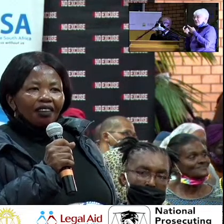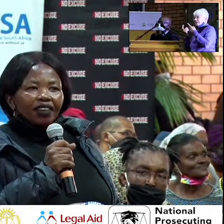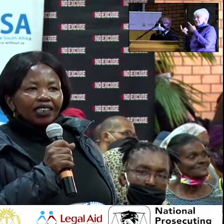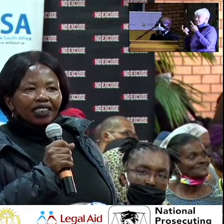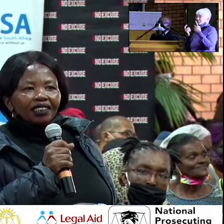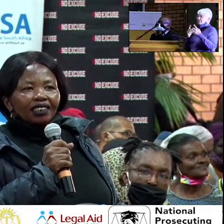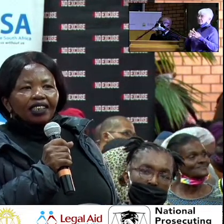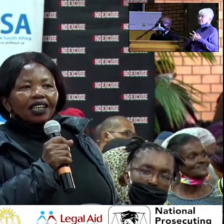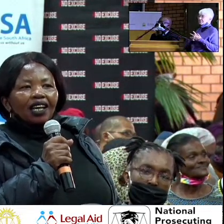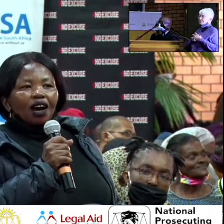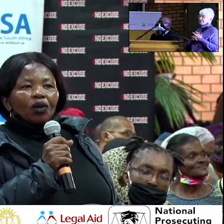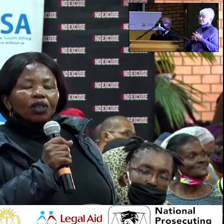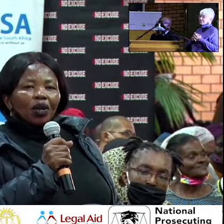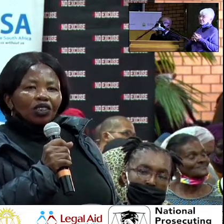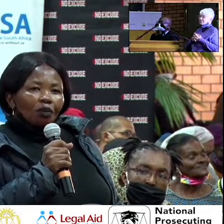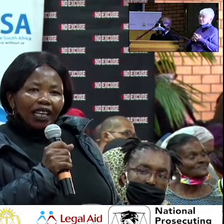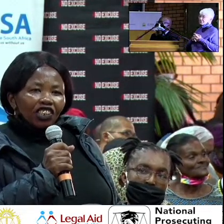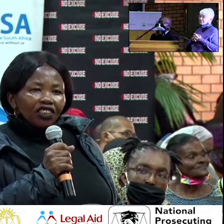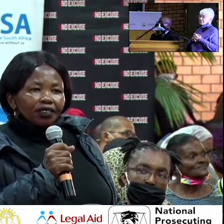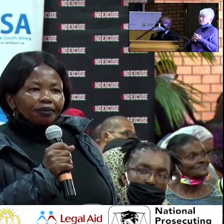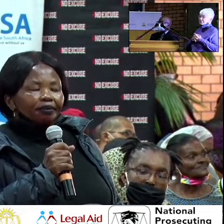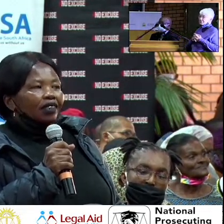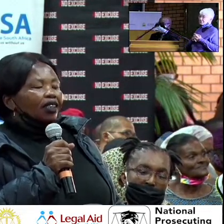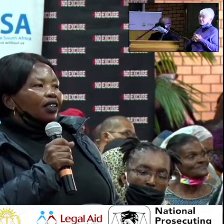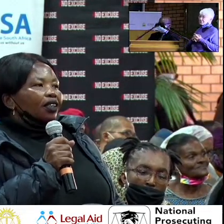been covered. I won't dwell so much.